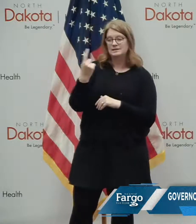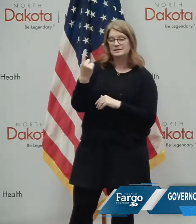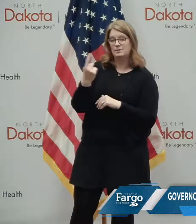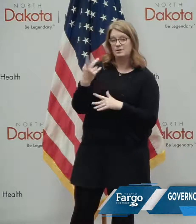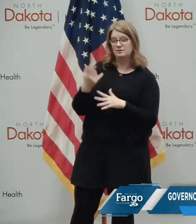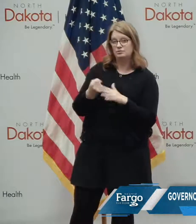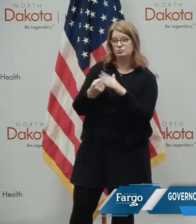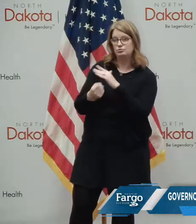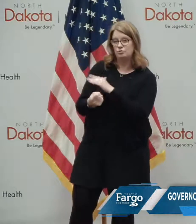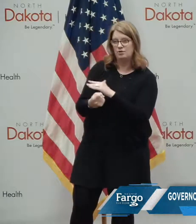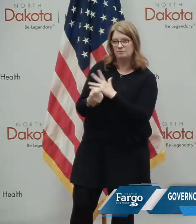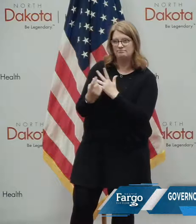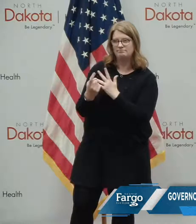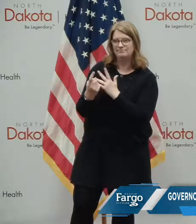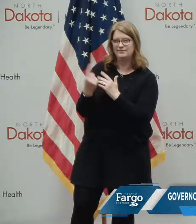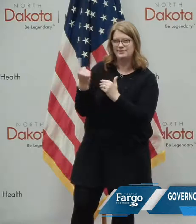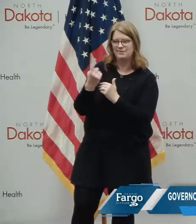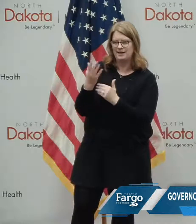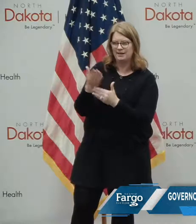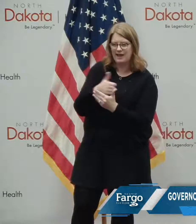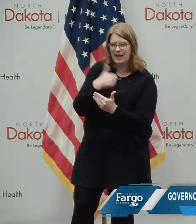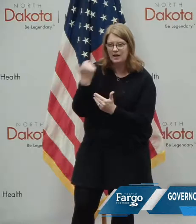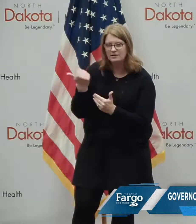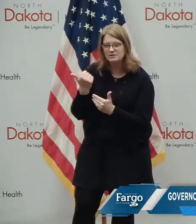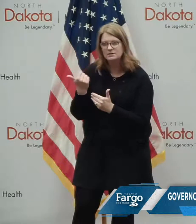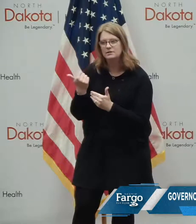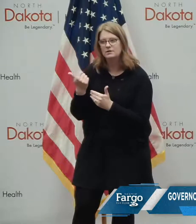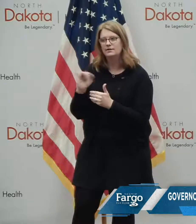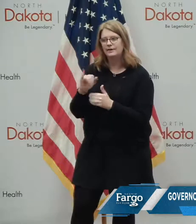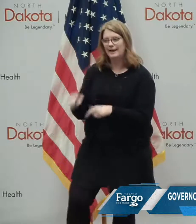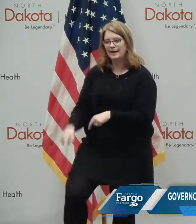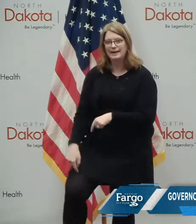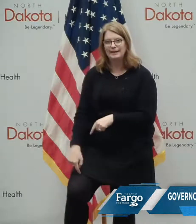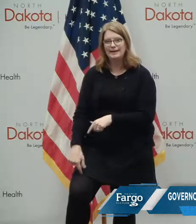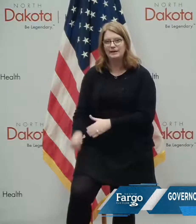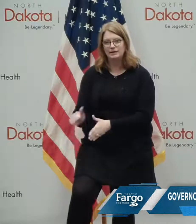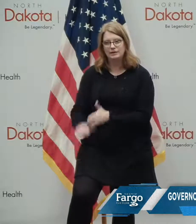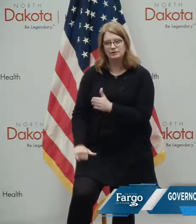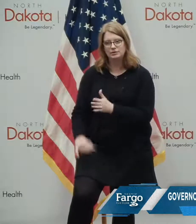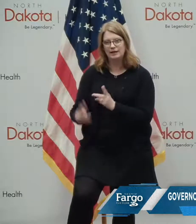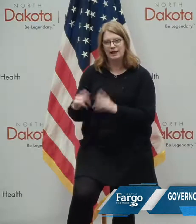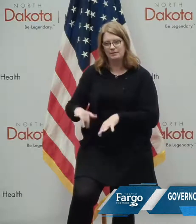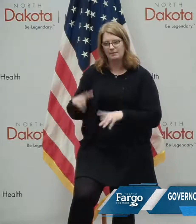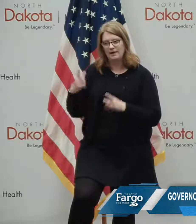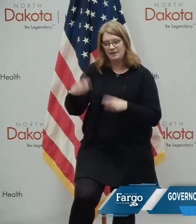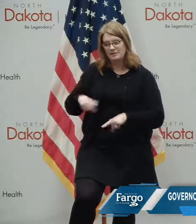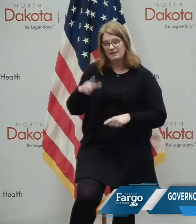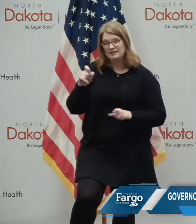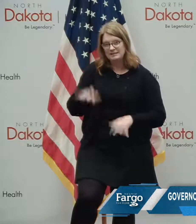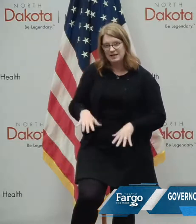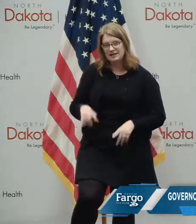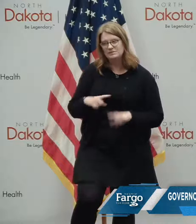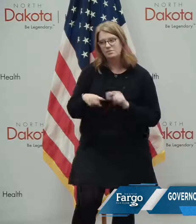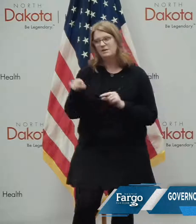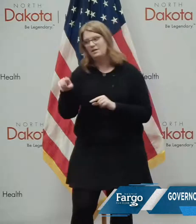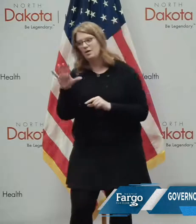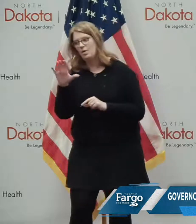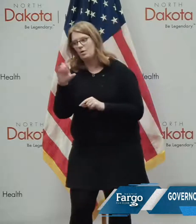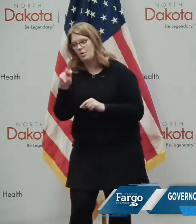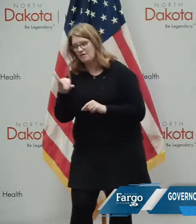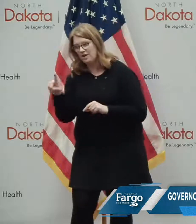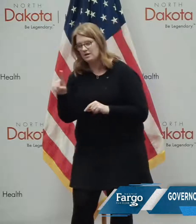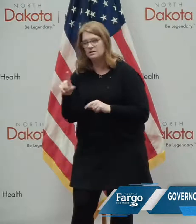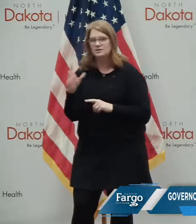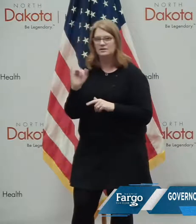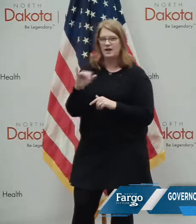for some other cause, and then when they were there, like getting a knee surgery, and then they give them a test and they're asymptomatic, but oh, they're COVID too. Well, is that a